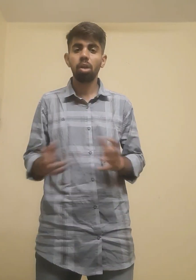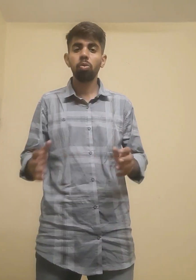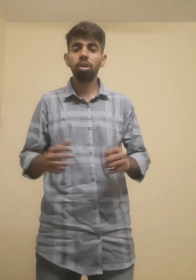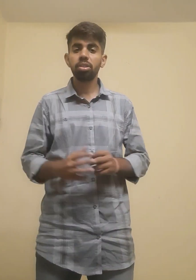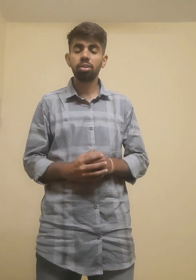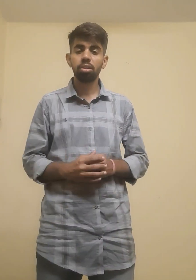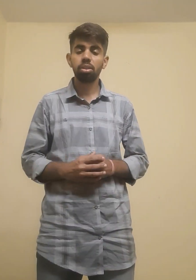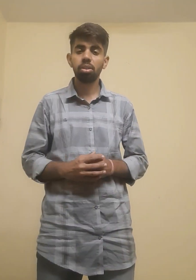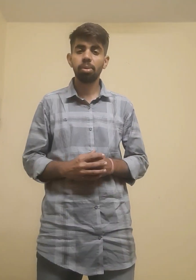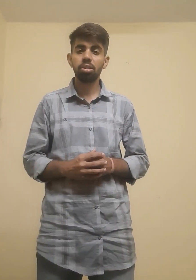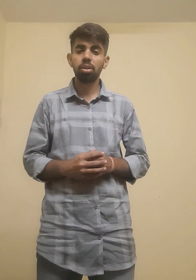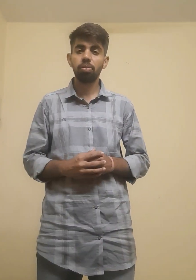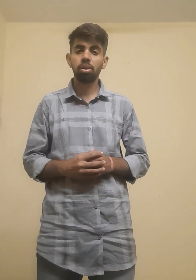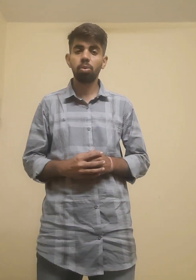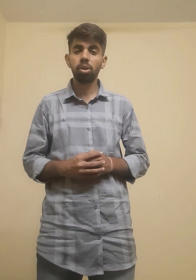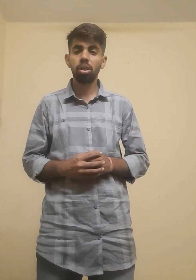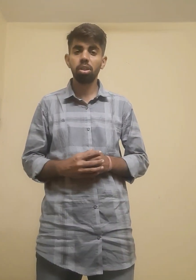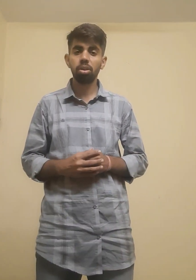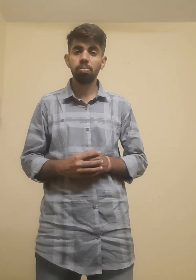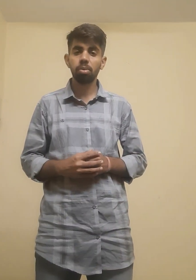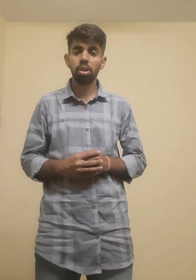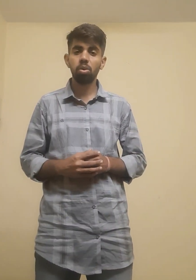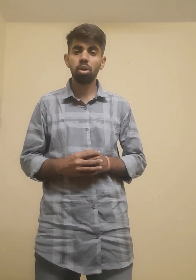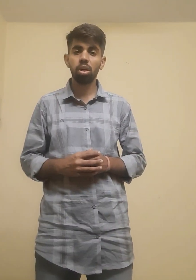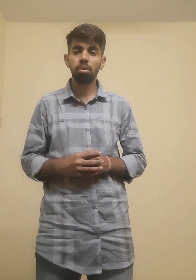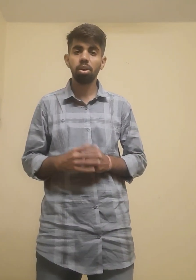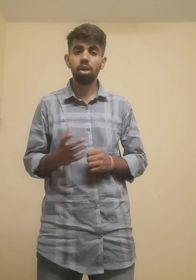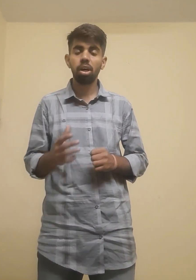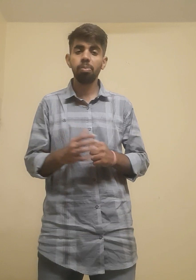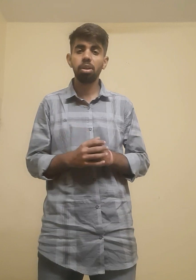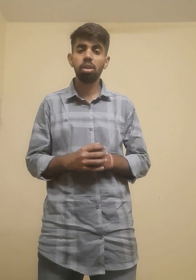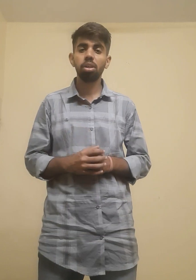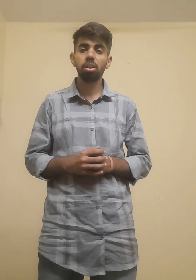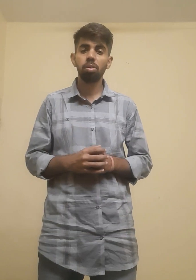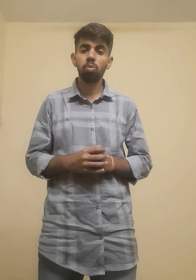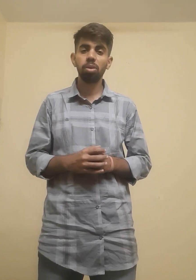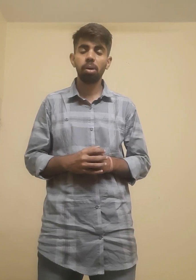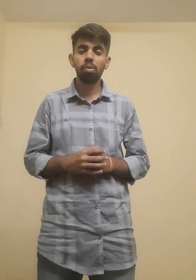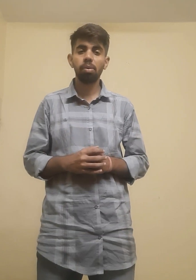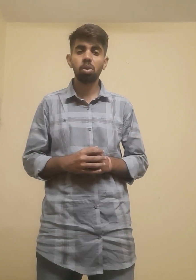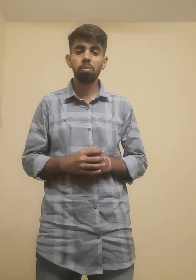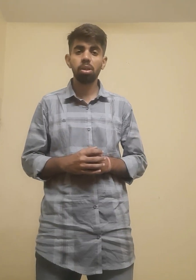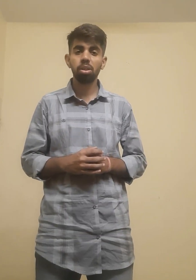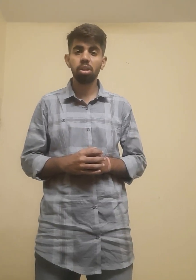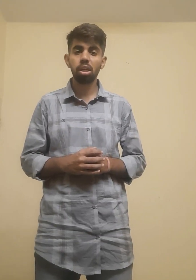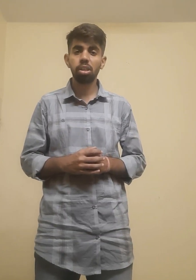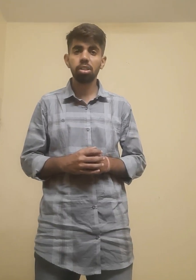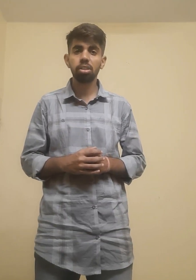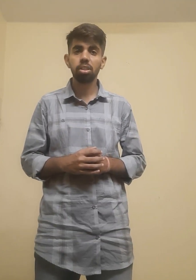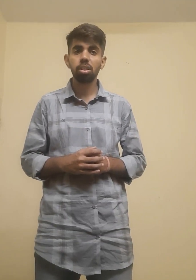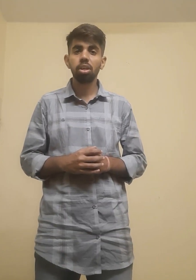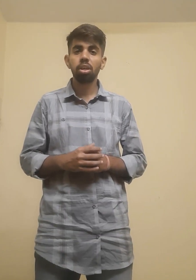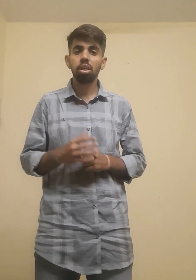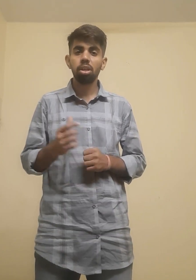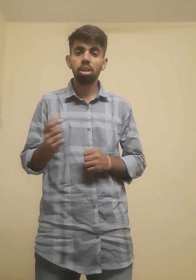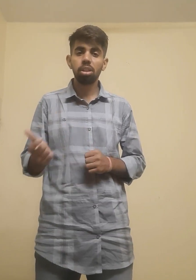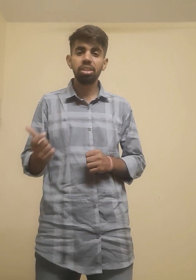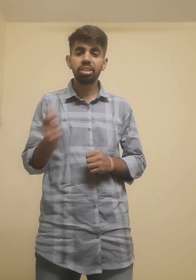Hello friends, myself Ravi Inania, and today I am here with my Viva topic, that is this